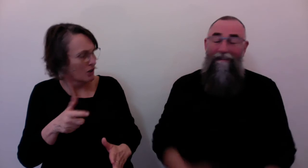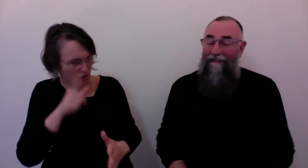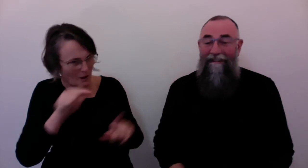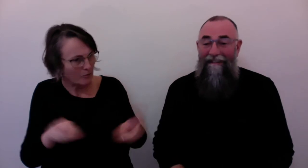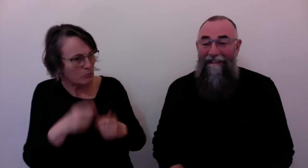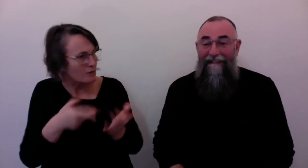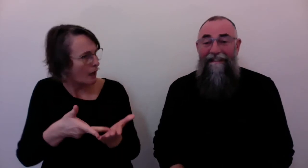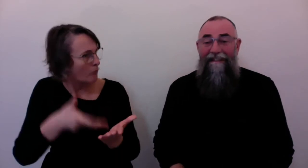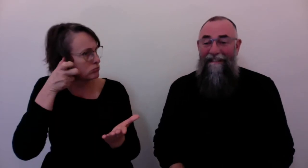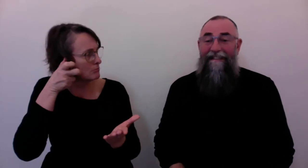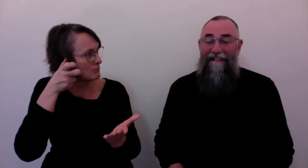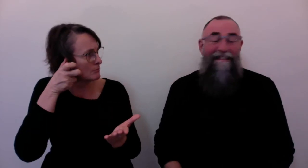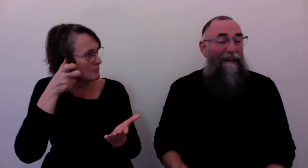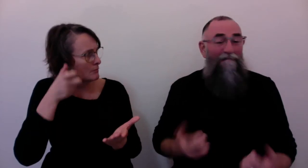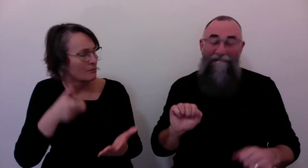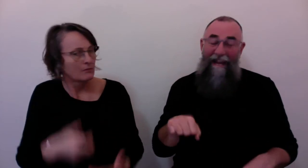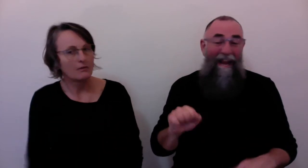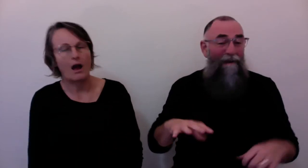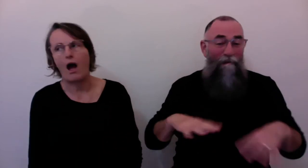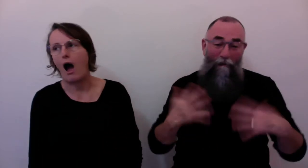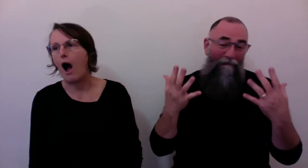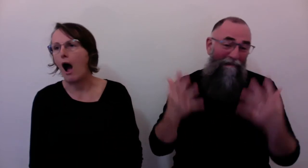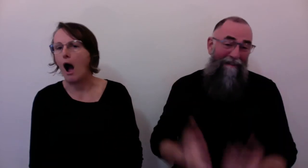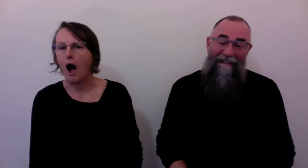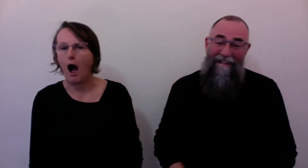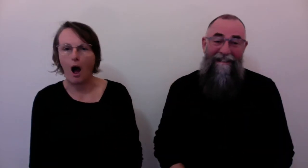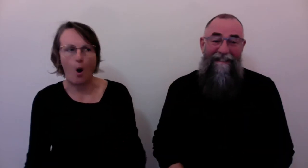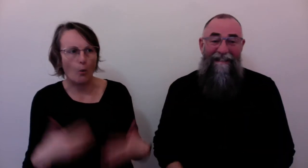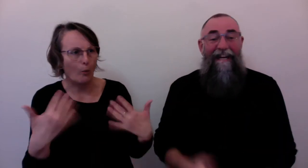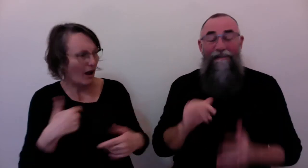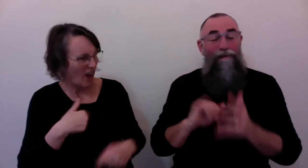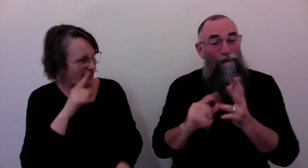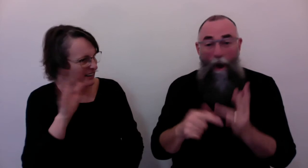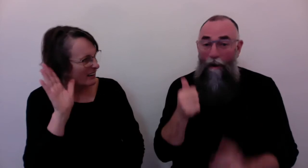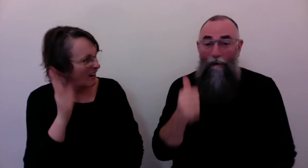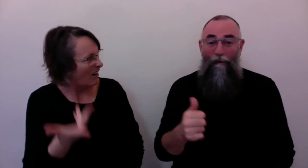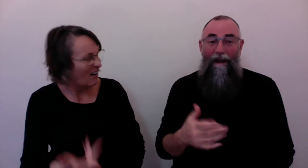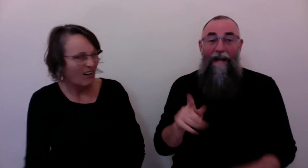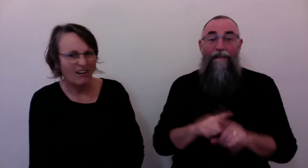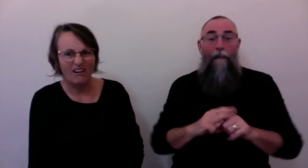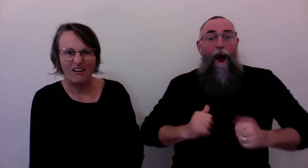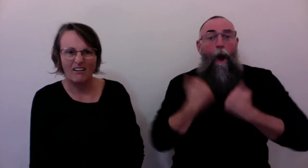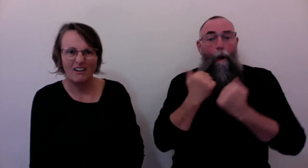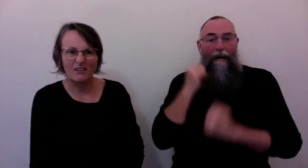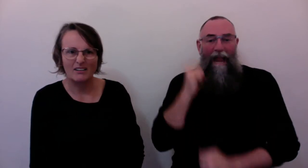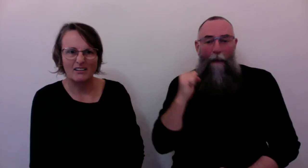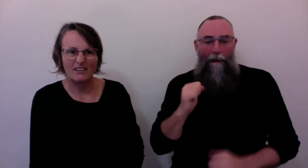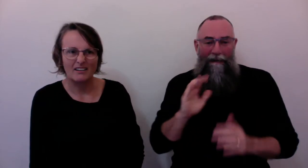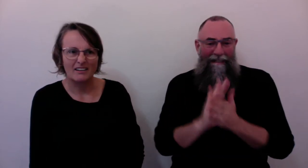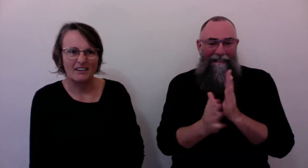Literally. Wow. There's a learning, right? It's there. so good. It's so good. It's like my own That's it. club. Yeah, club in your head.